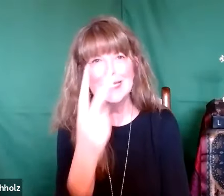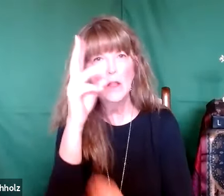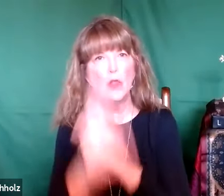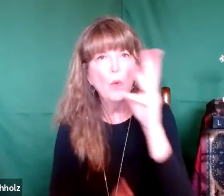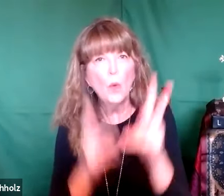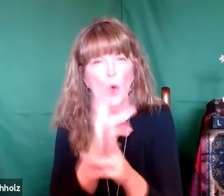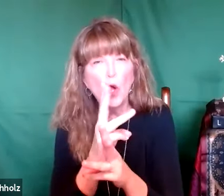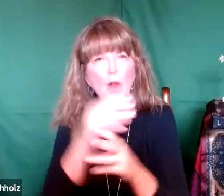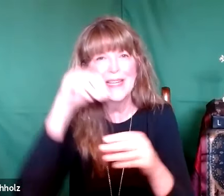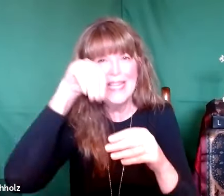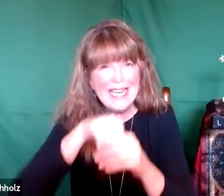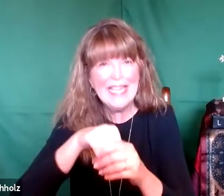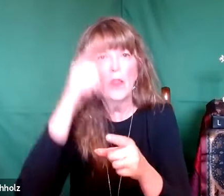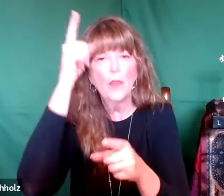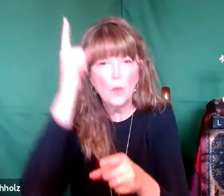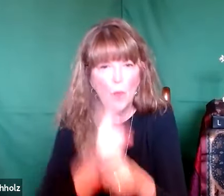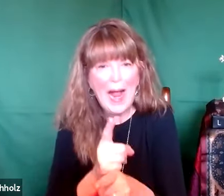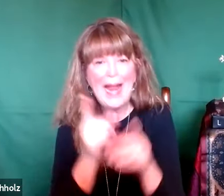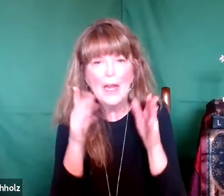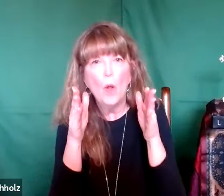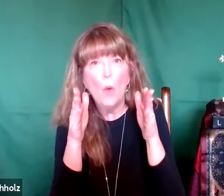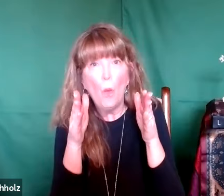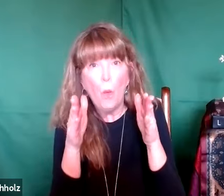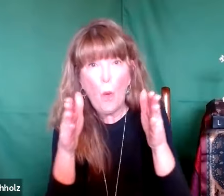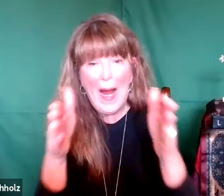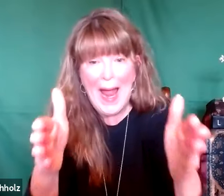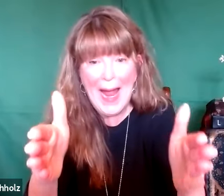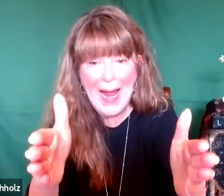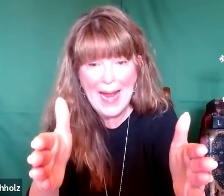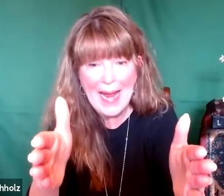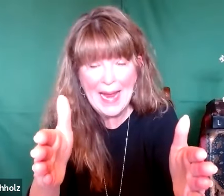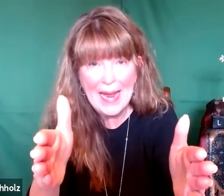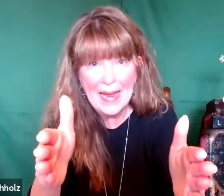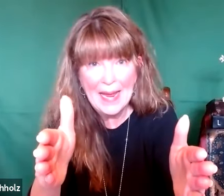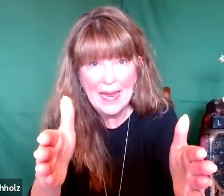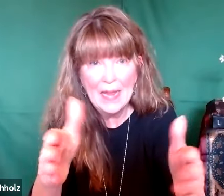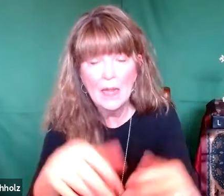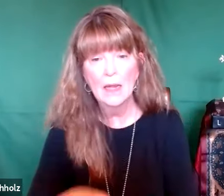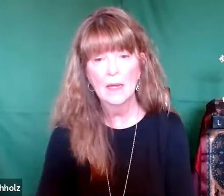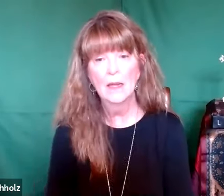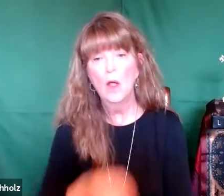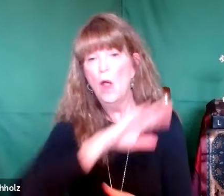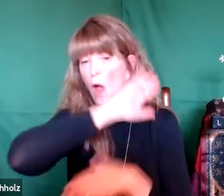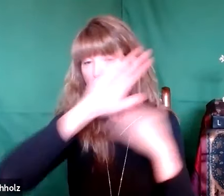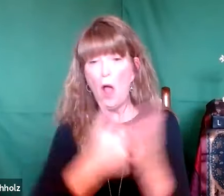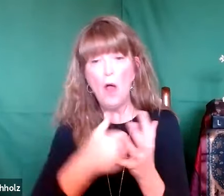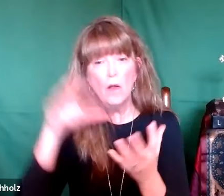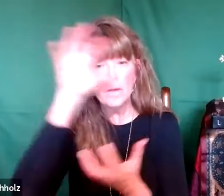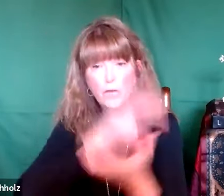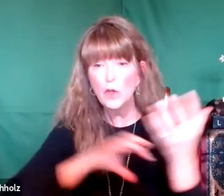the soldier could finally see the world in the right way.